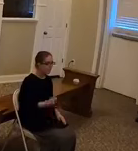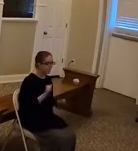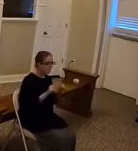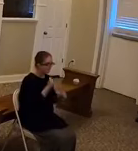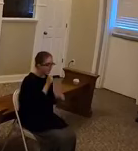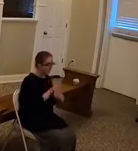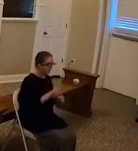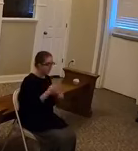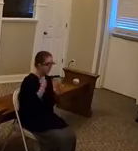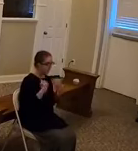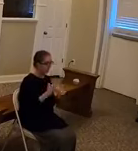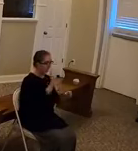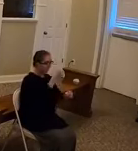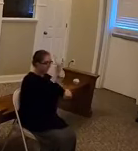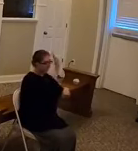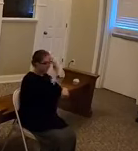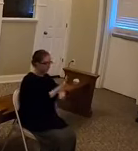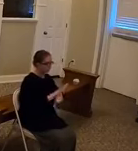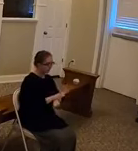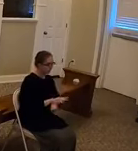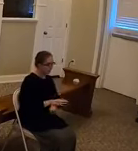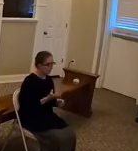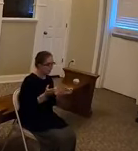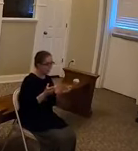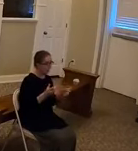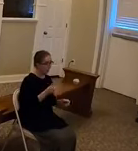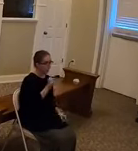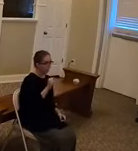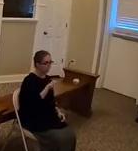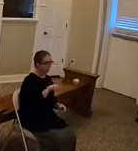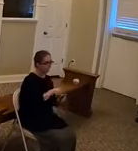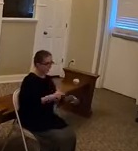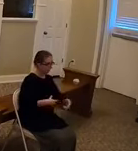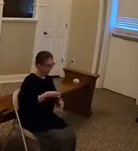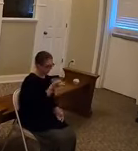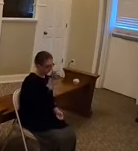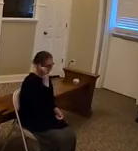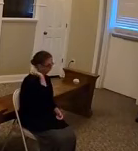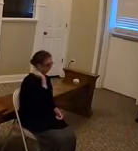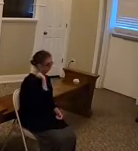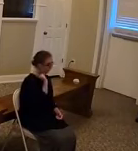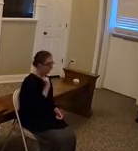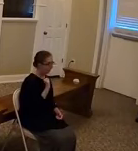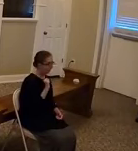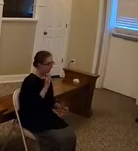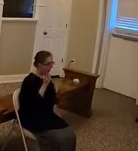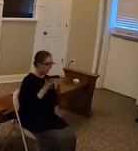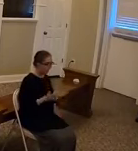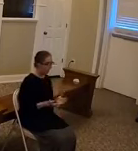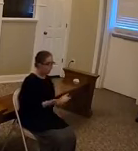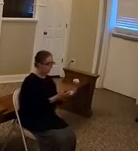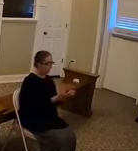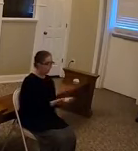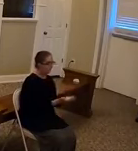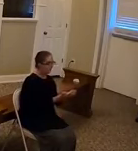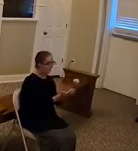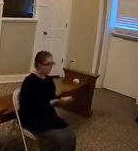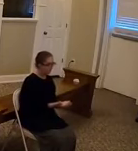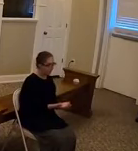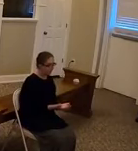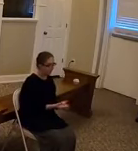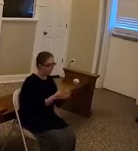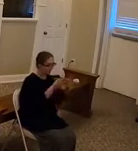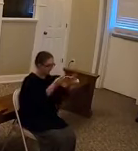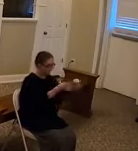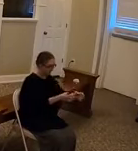You couldn't hold a job, so what your lot was in life was somebody would carry you, and